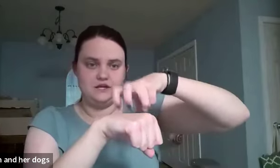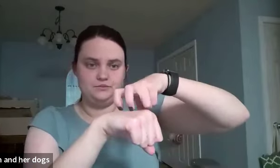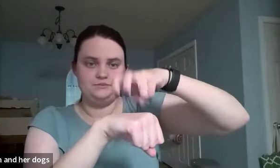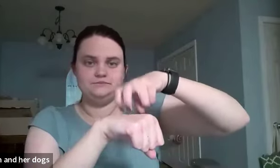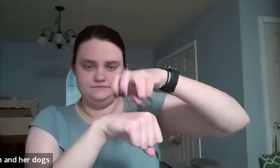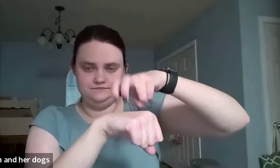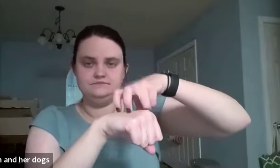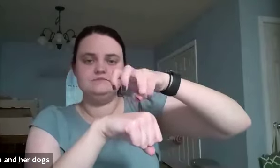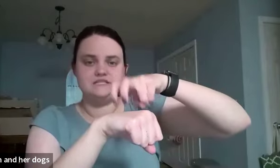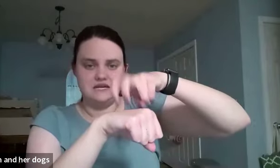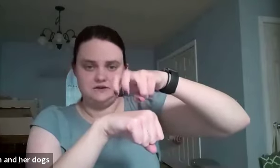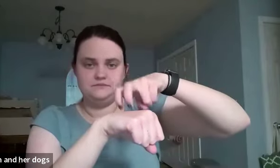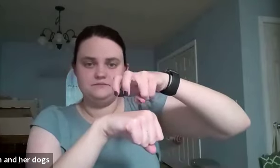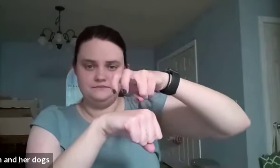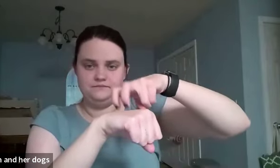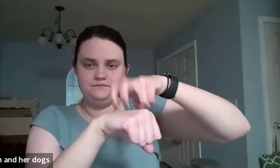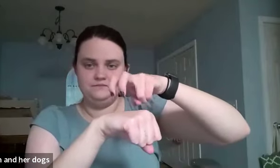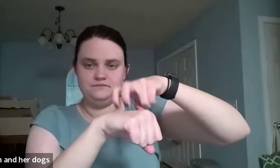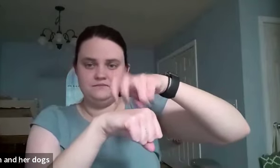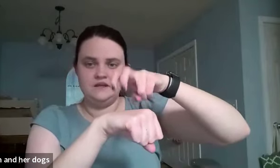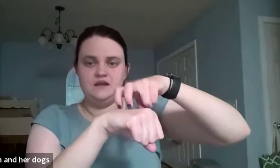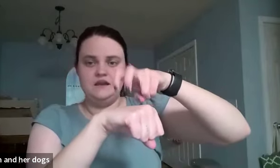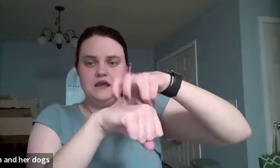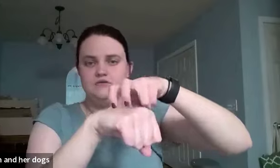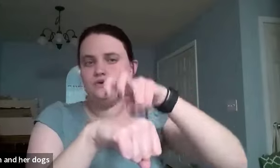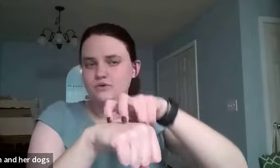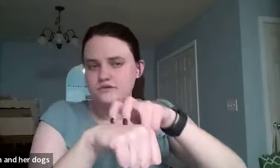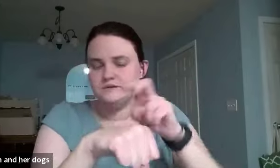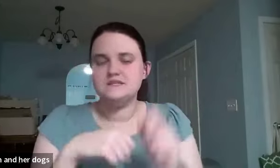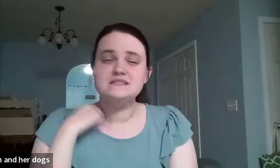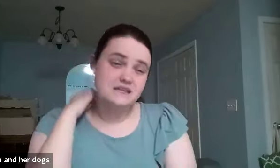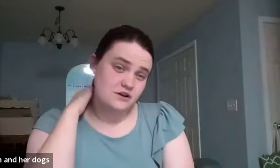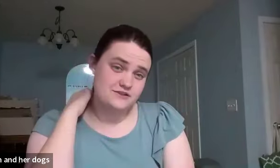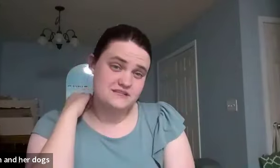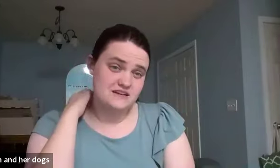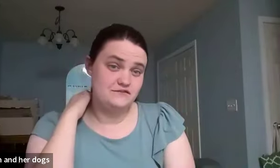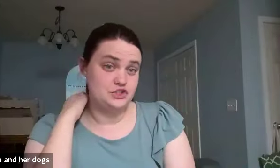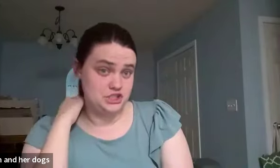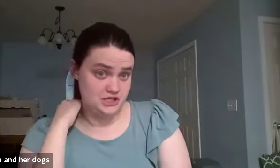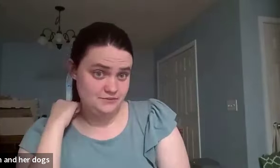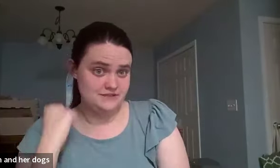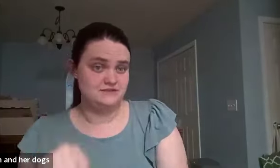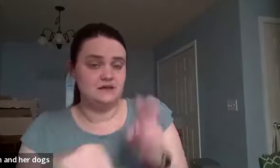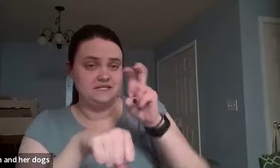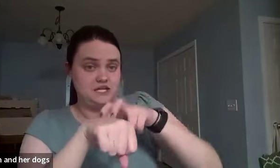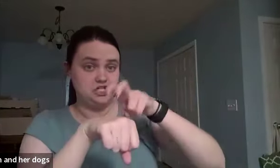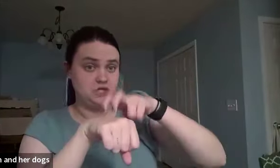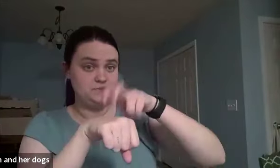Potato. Potato. Now, the cool thing with this is that's also the sign for chips, like potato